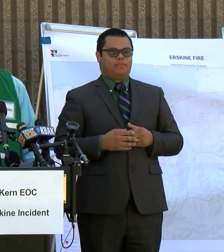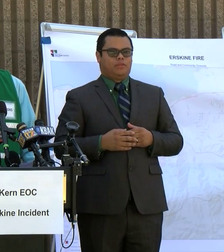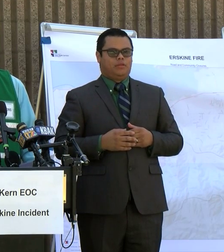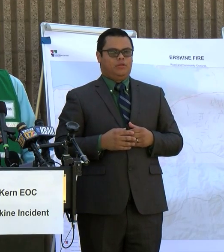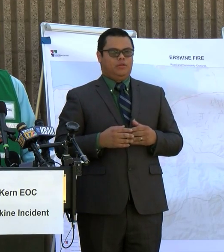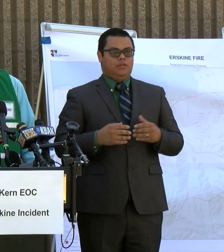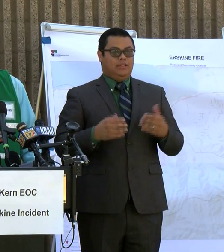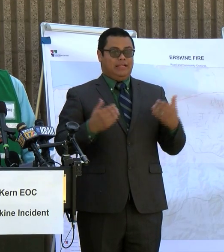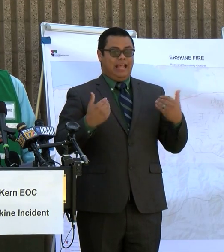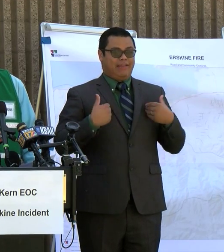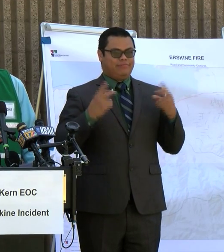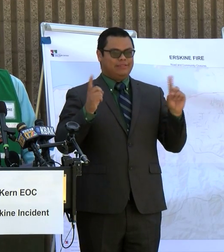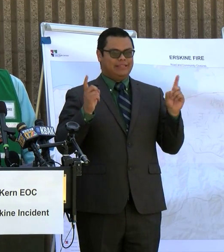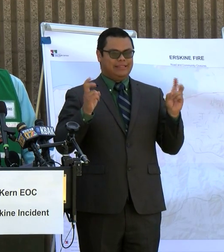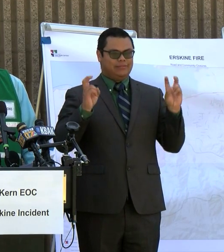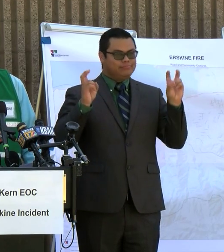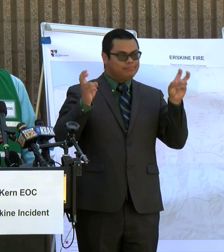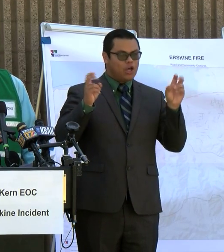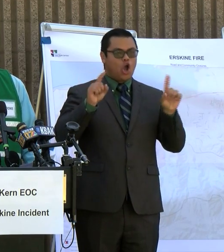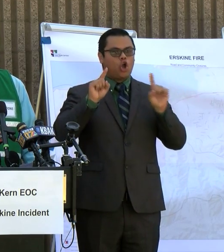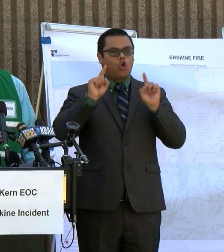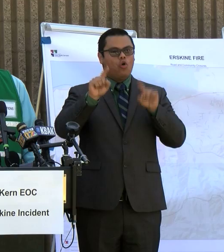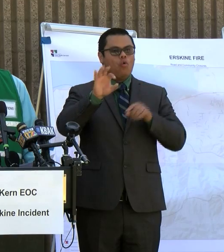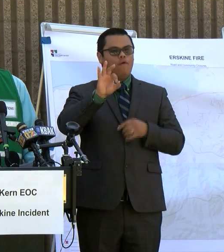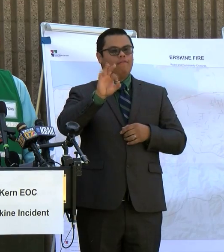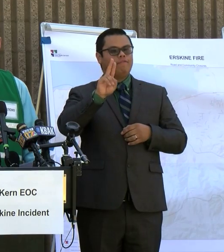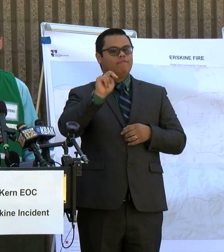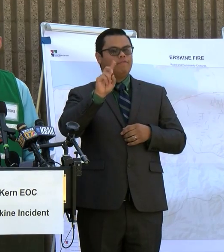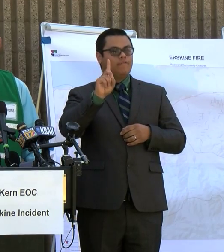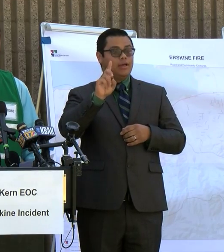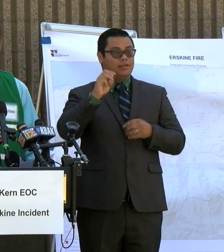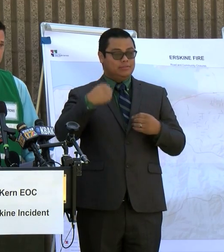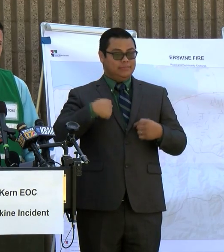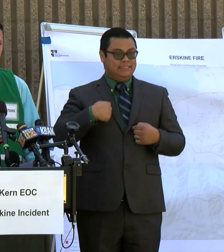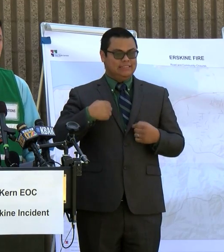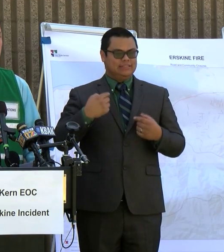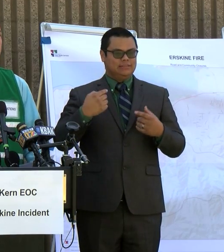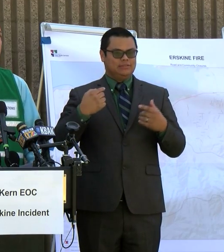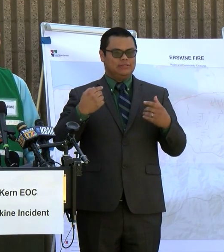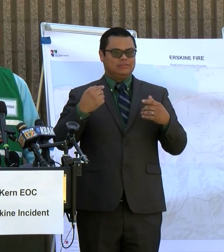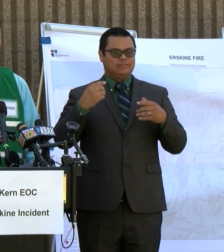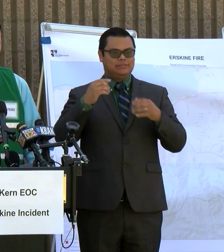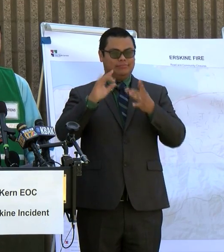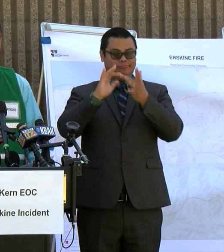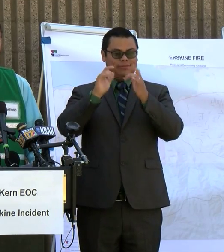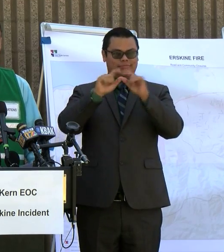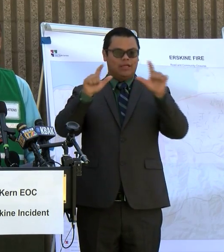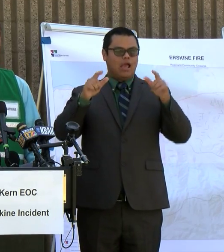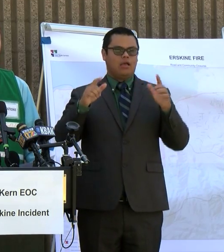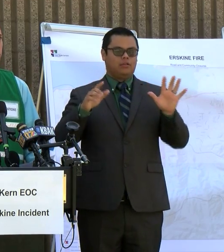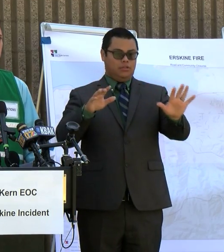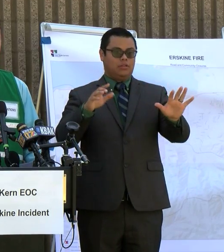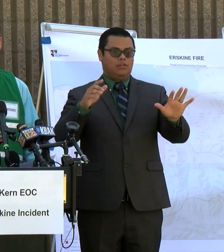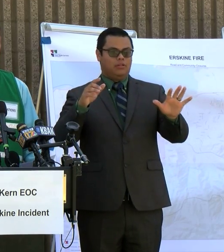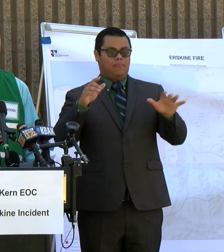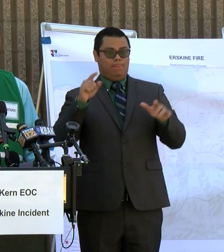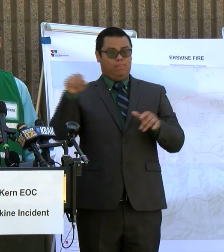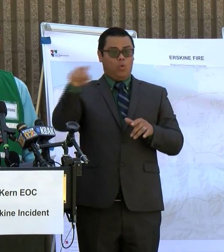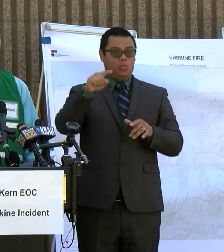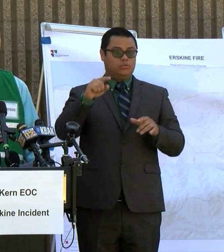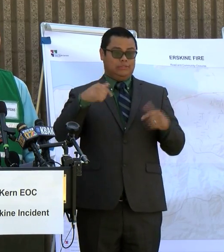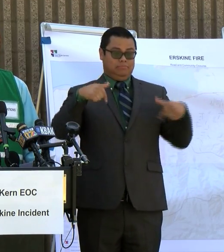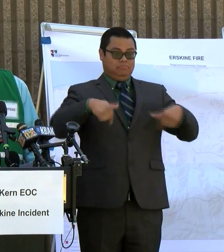county-sponsored GoFundMe sites, so I'm not saying the public cannot donate to those, but those are